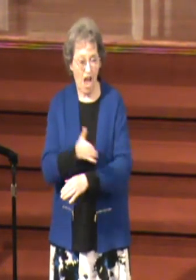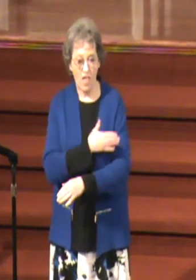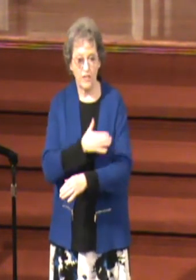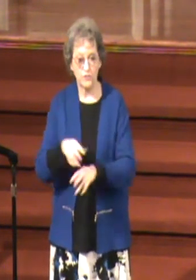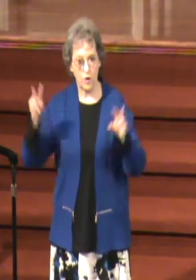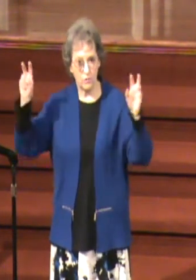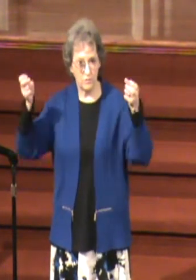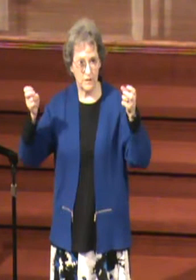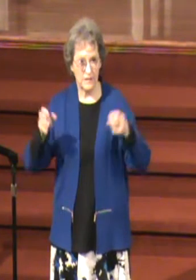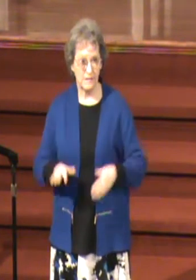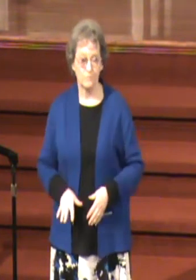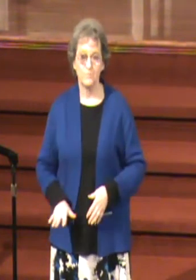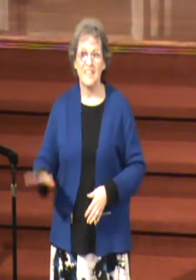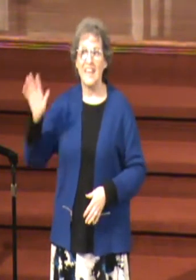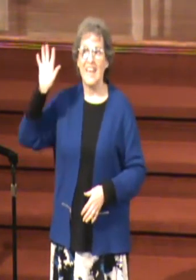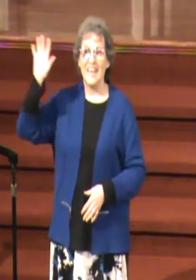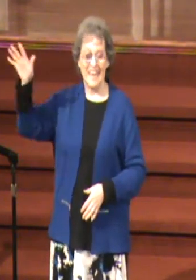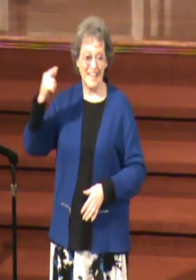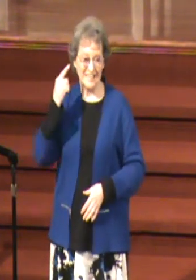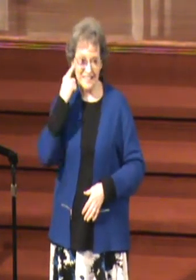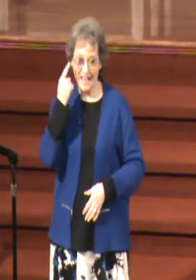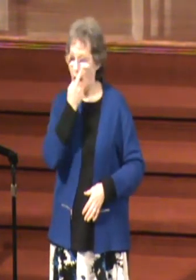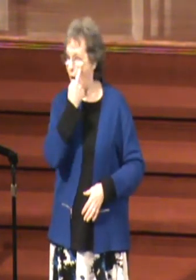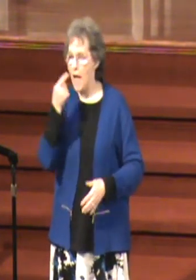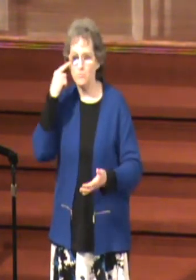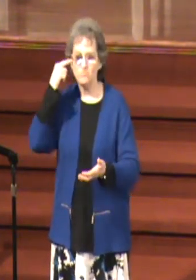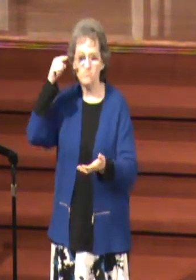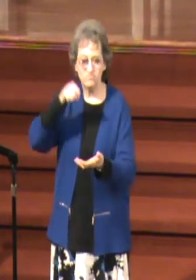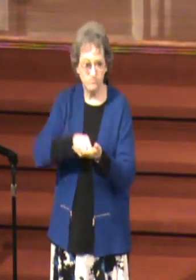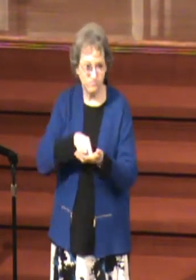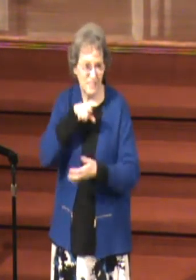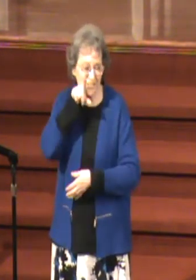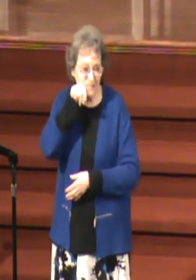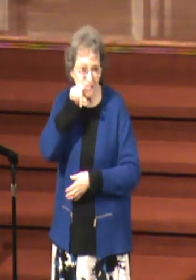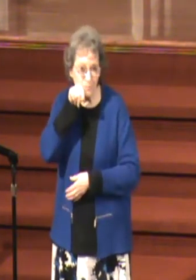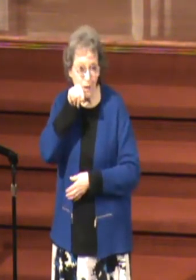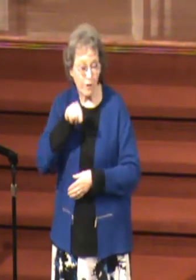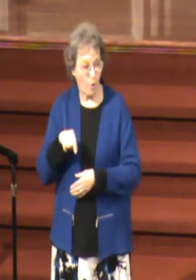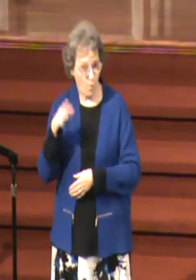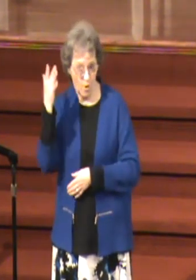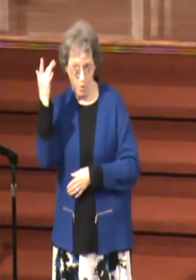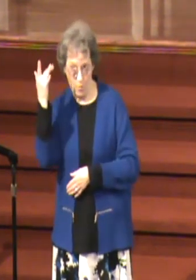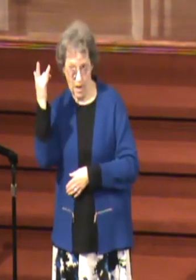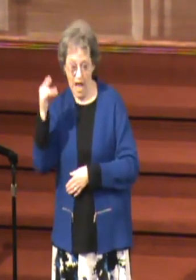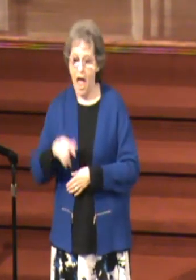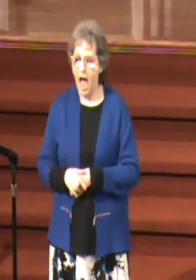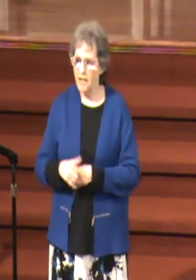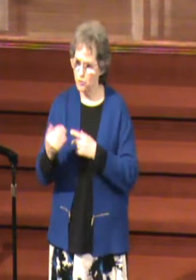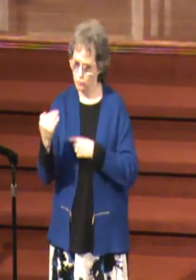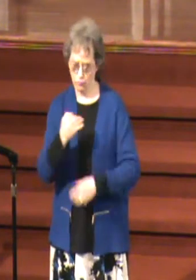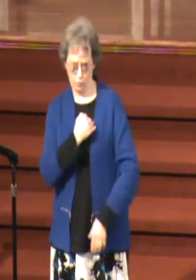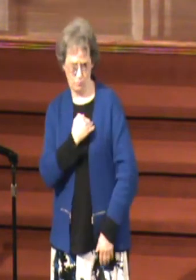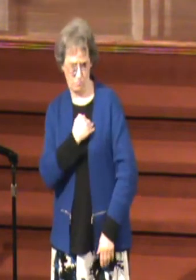His Eye is on the Sparrow, to remind us of God's care for us and how He always cares for